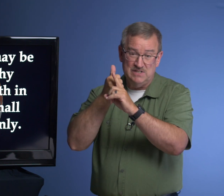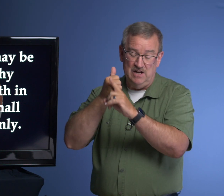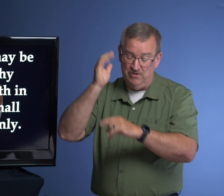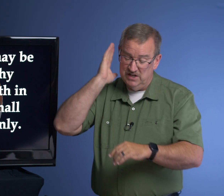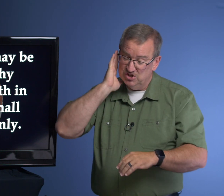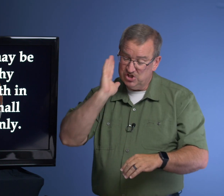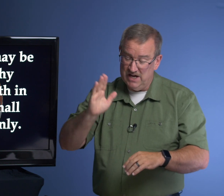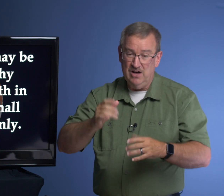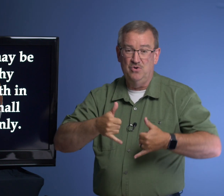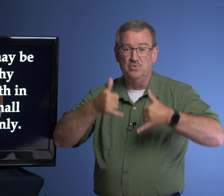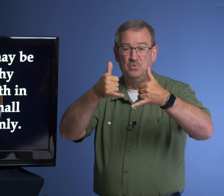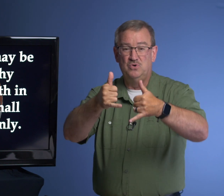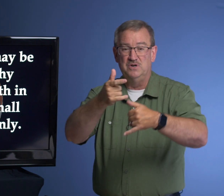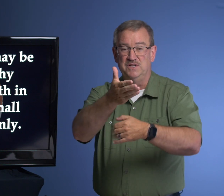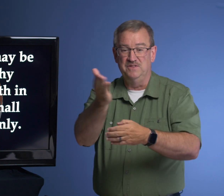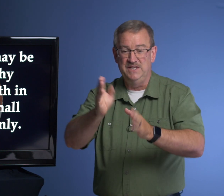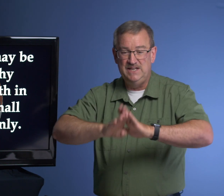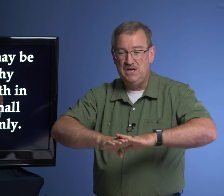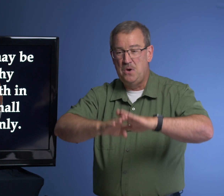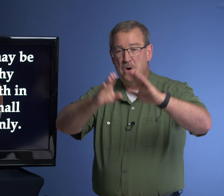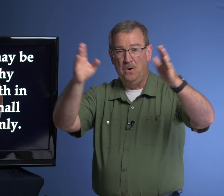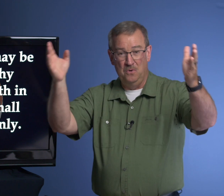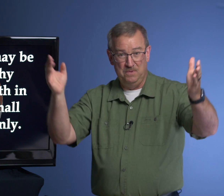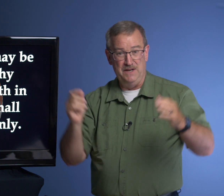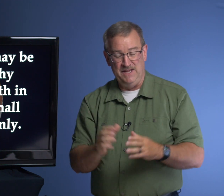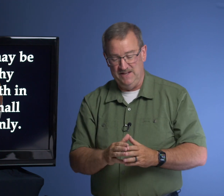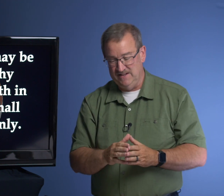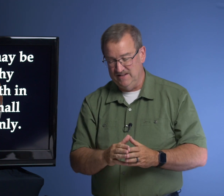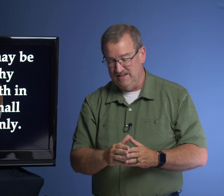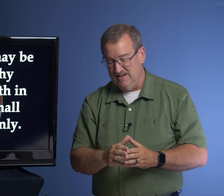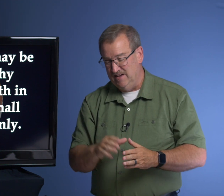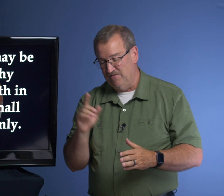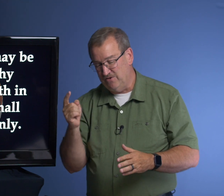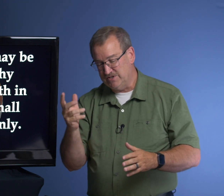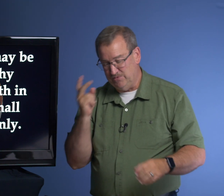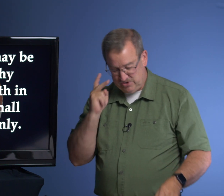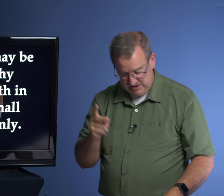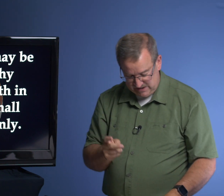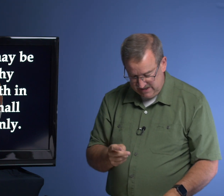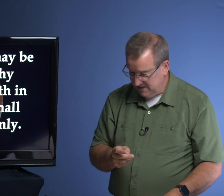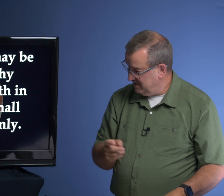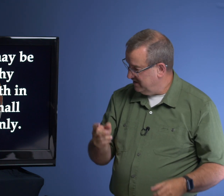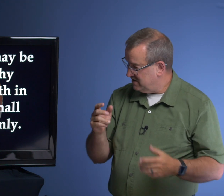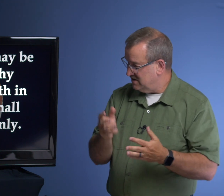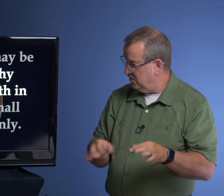himself, shall reward thee openly. First, I want you to see, this is an